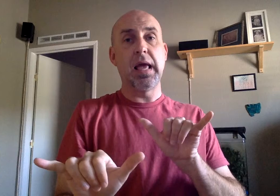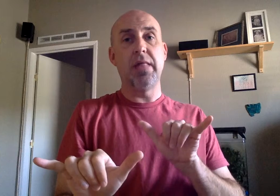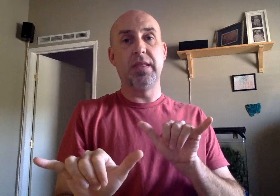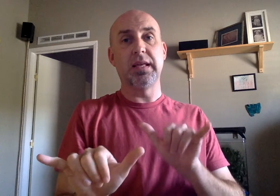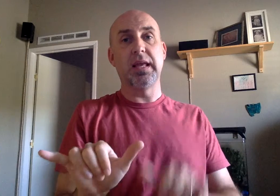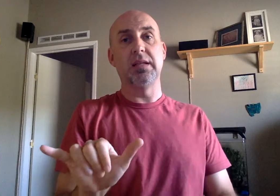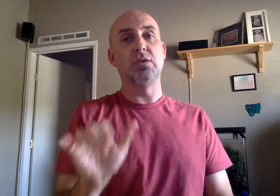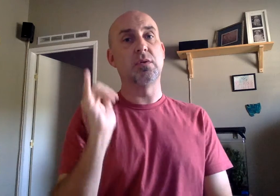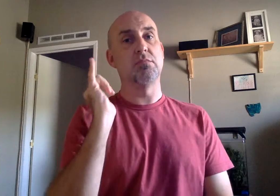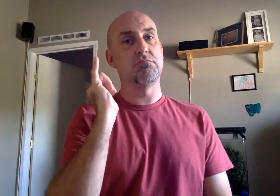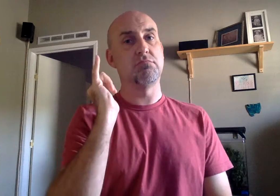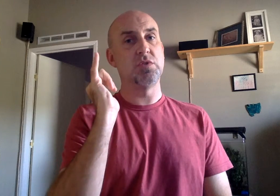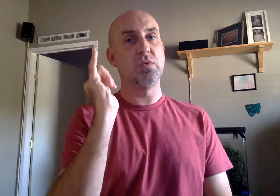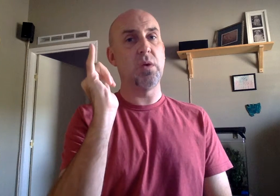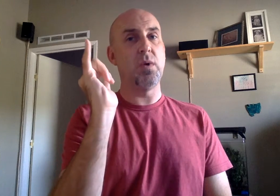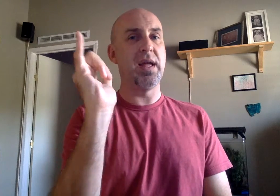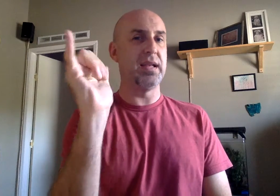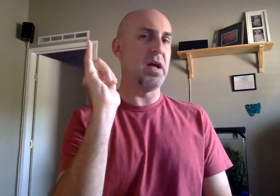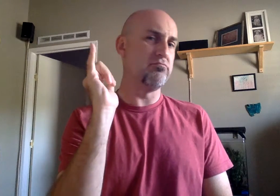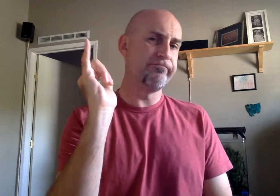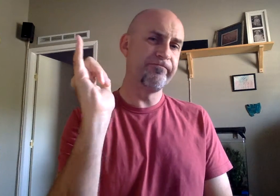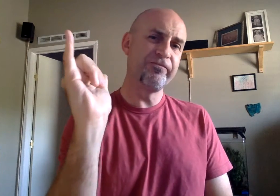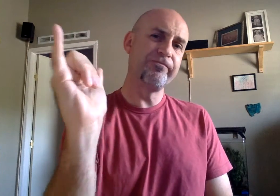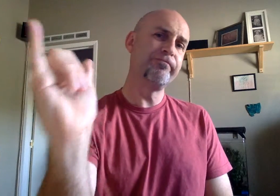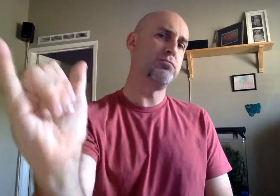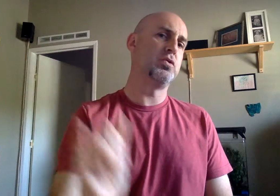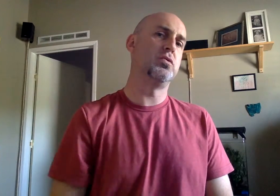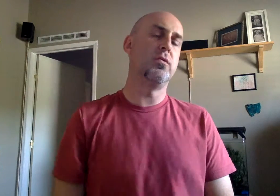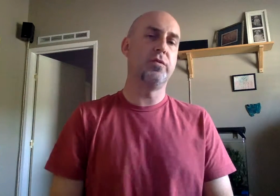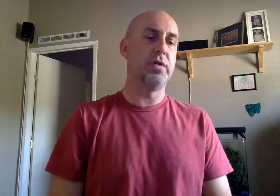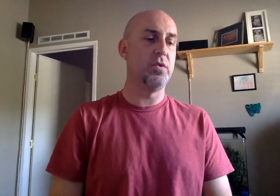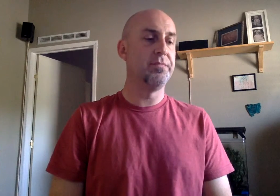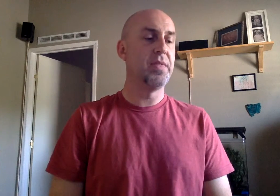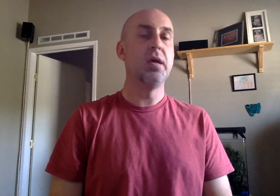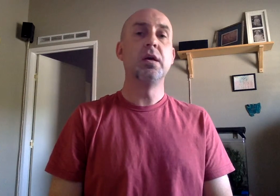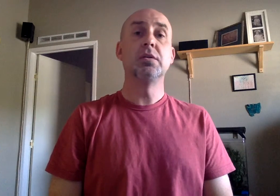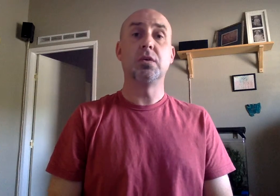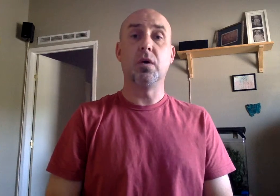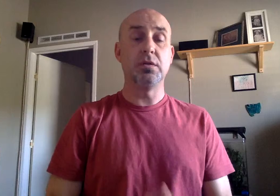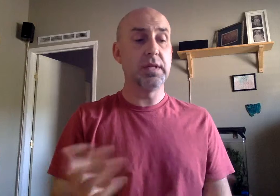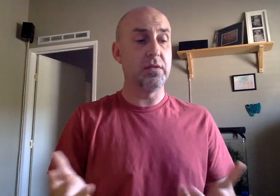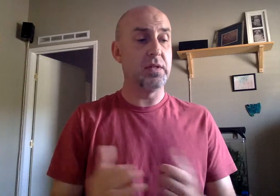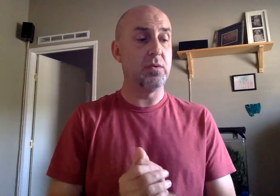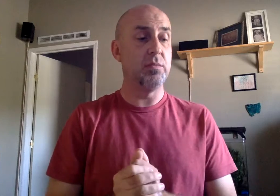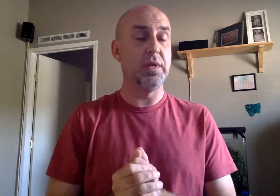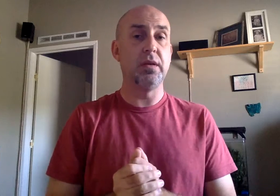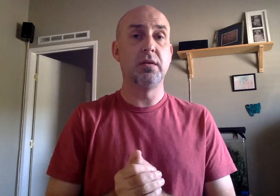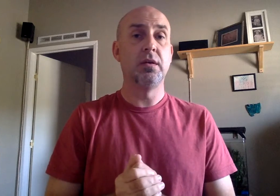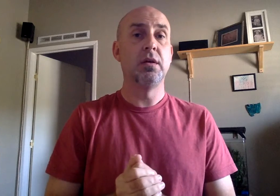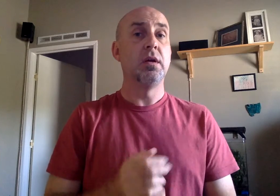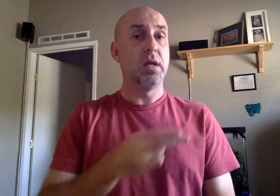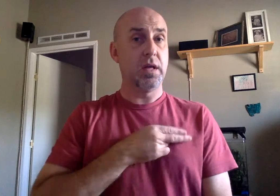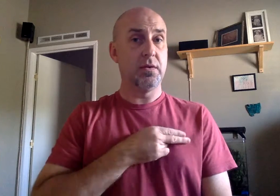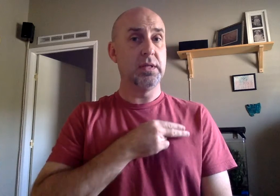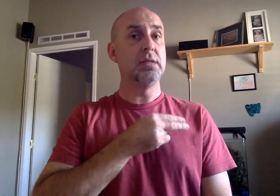And then again, you can do that Y hand out forever. So altogether, that would be Harry